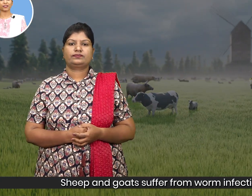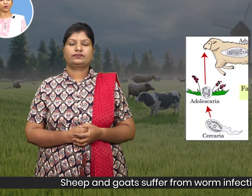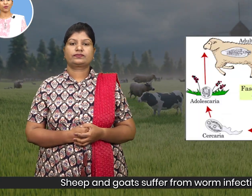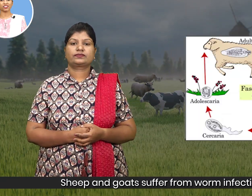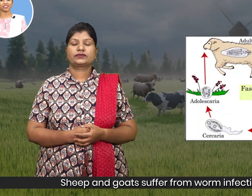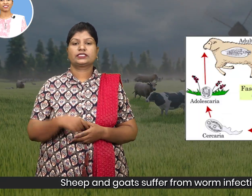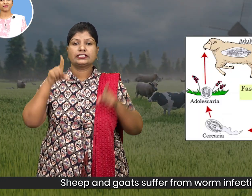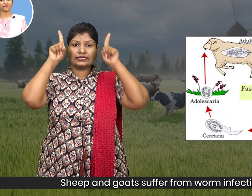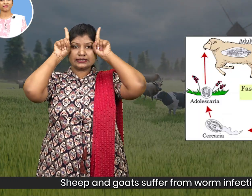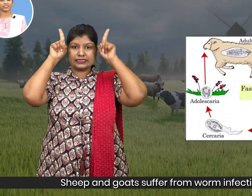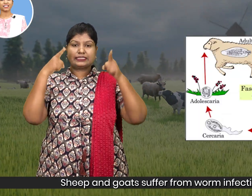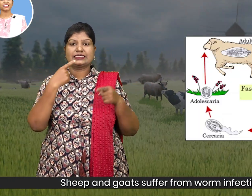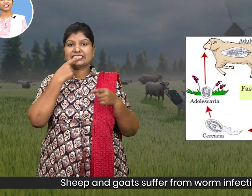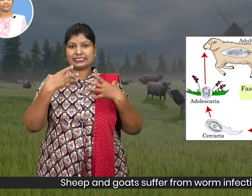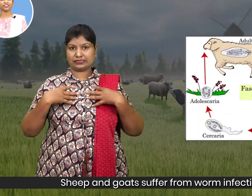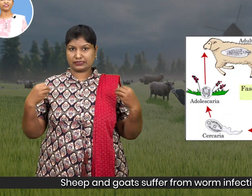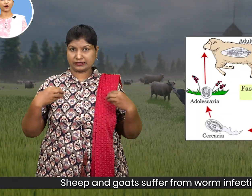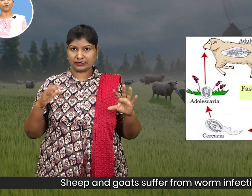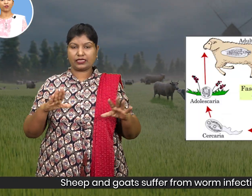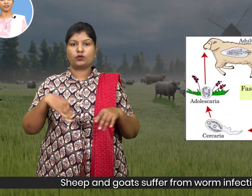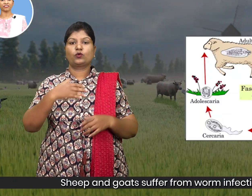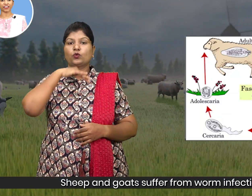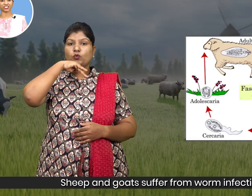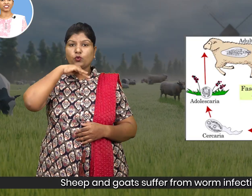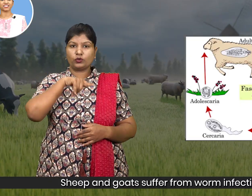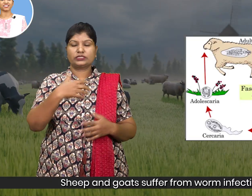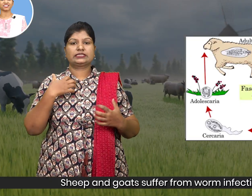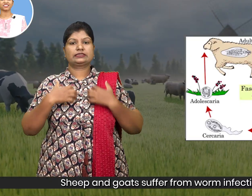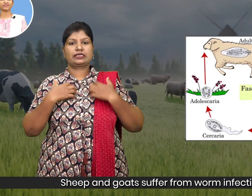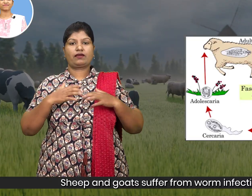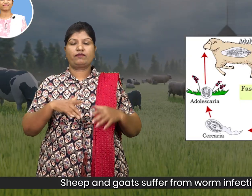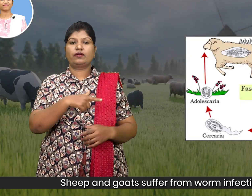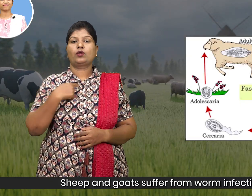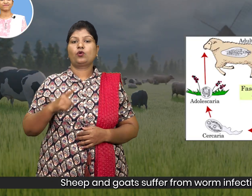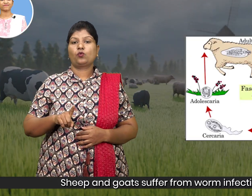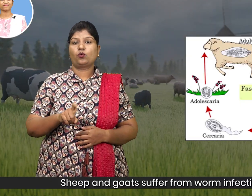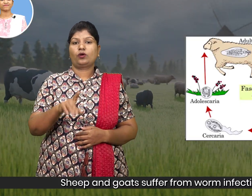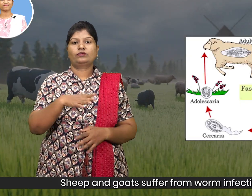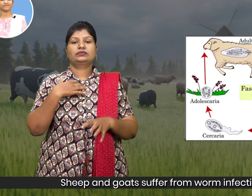Sheep and goats suffer from worm infections.